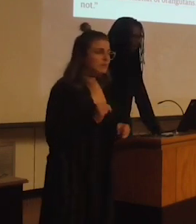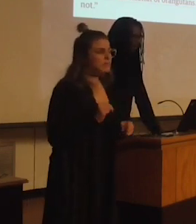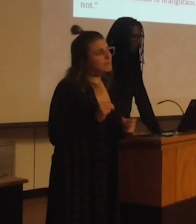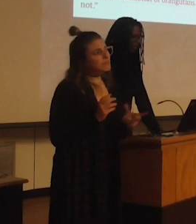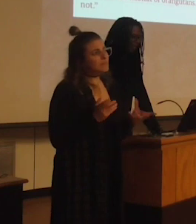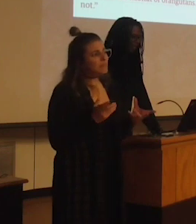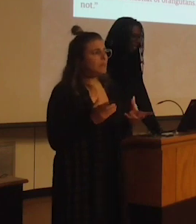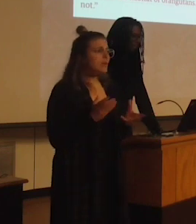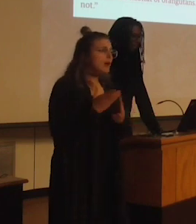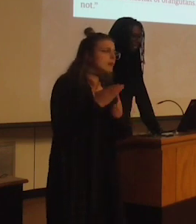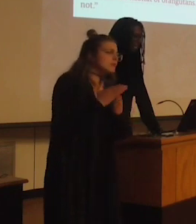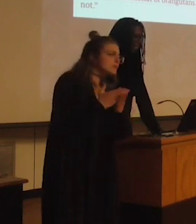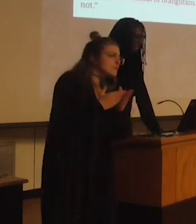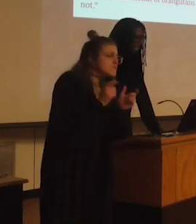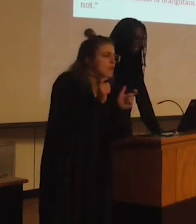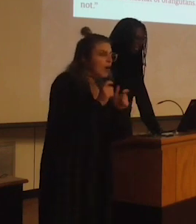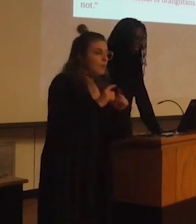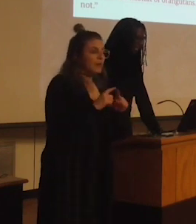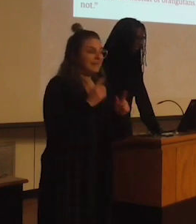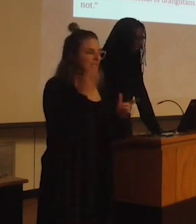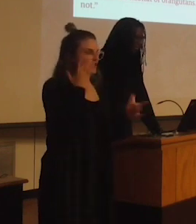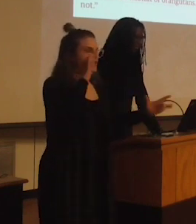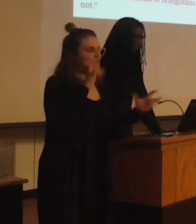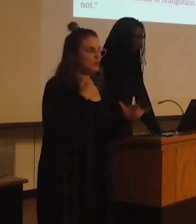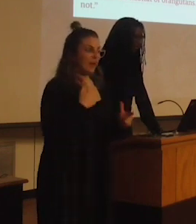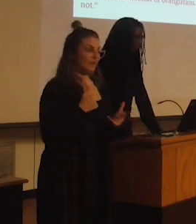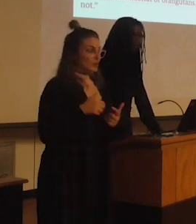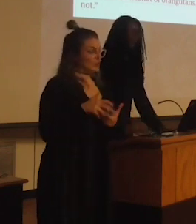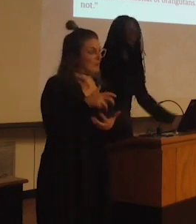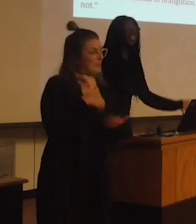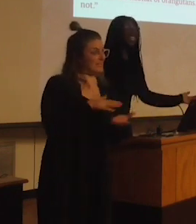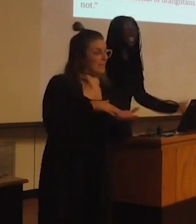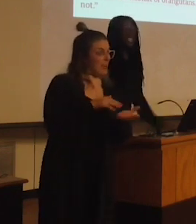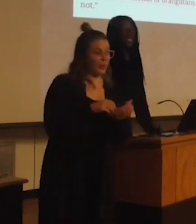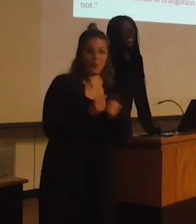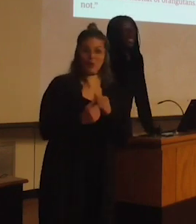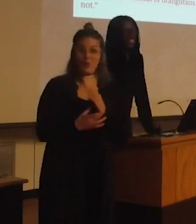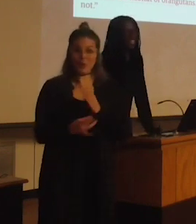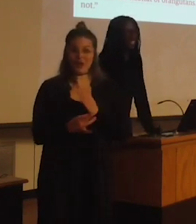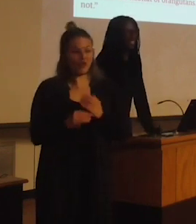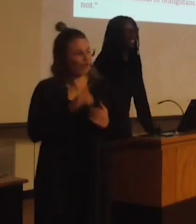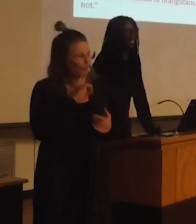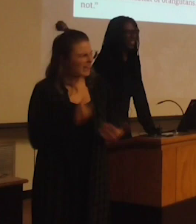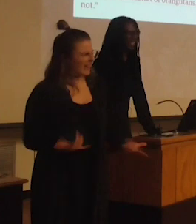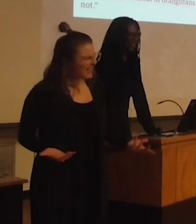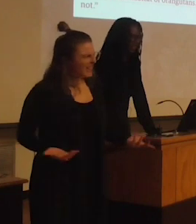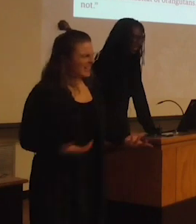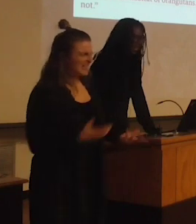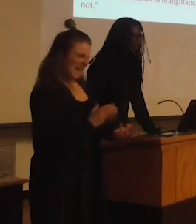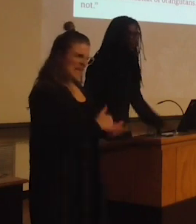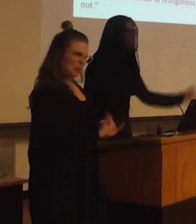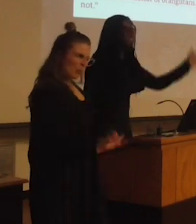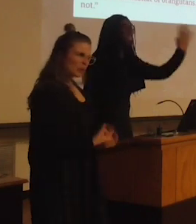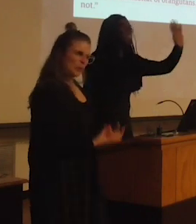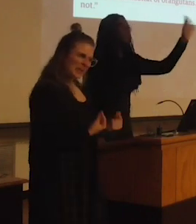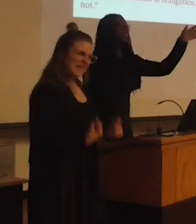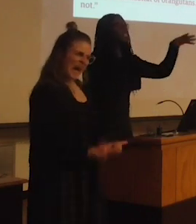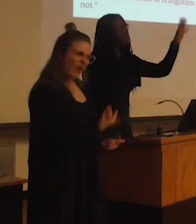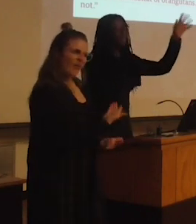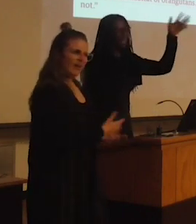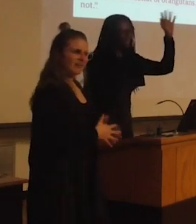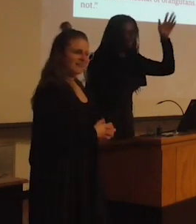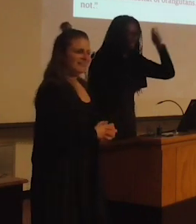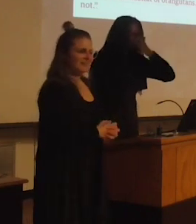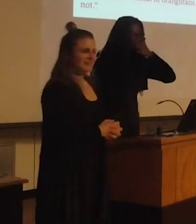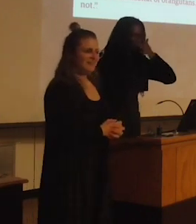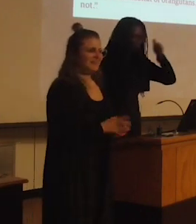contribution, perhaps, but incredibly ingenious. We just have to mix butter with oil. Really? Really? This is what we're doing? But